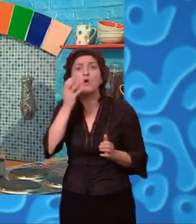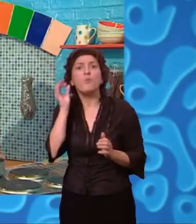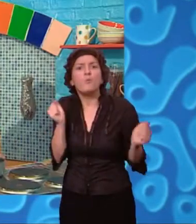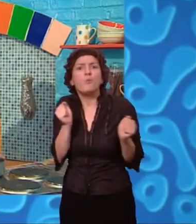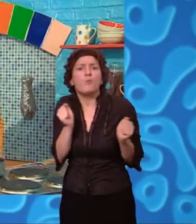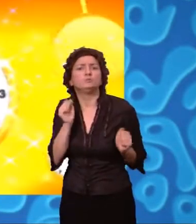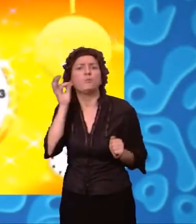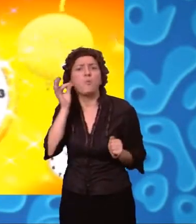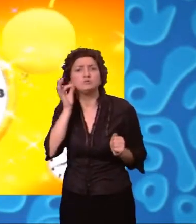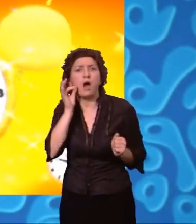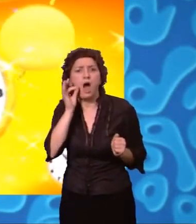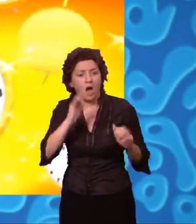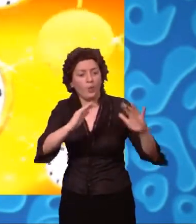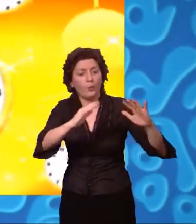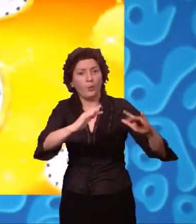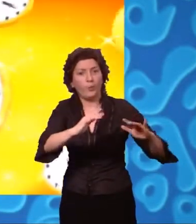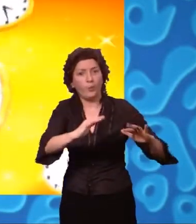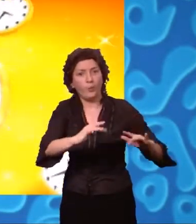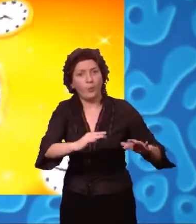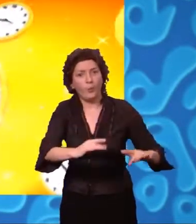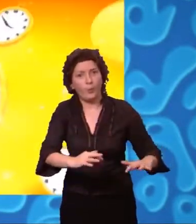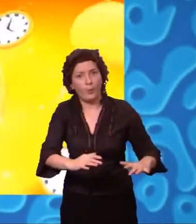handle.